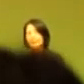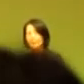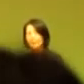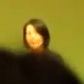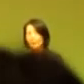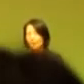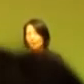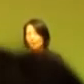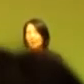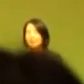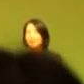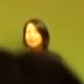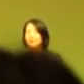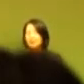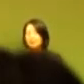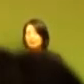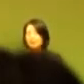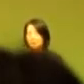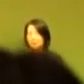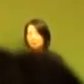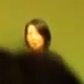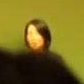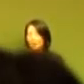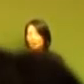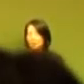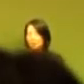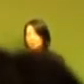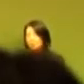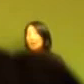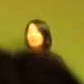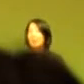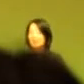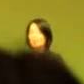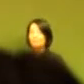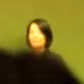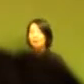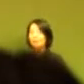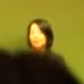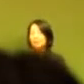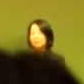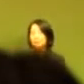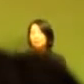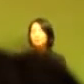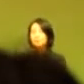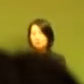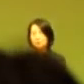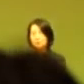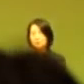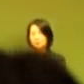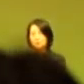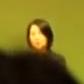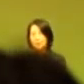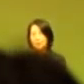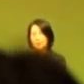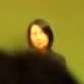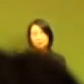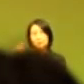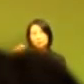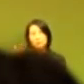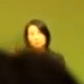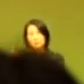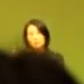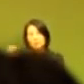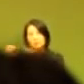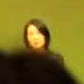found that 12 financial institutions have extremely comprehensive policies. We found another 20 institutions with a